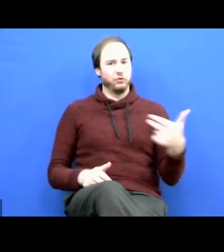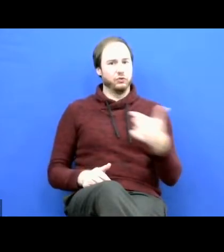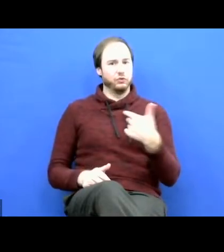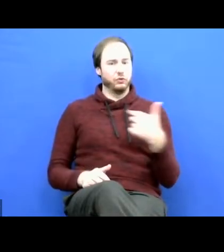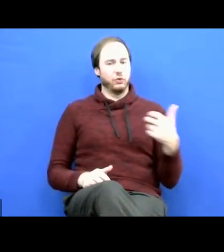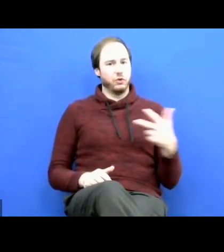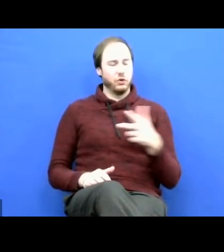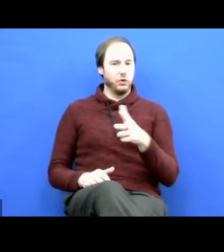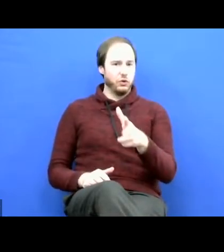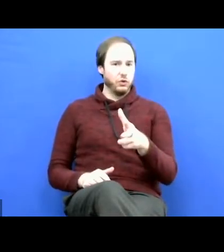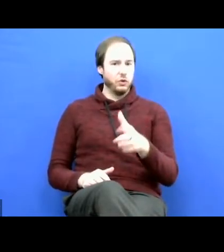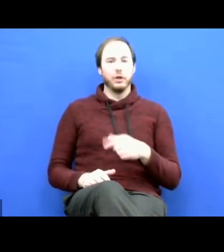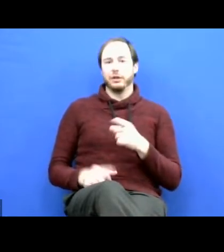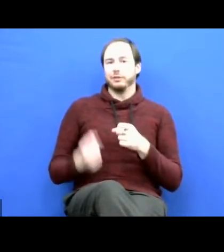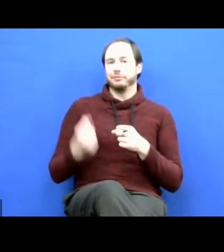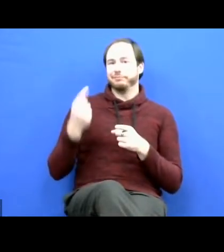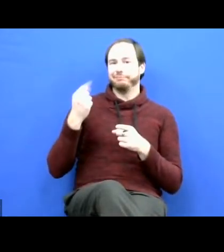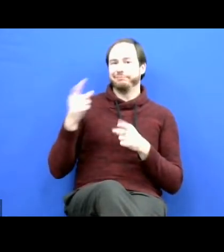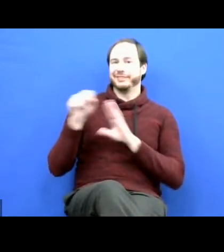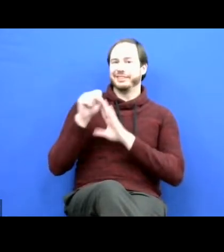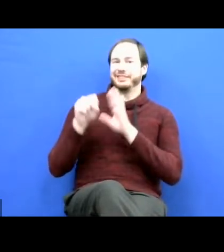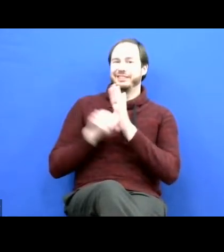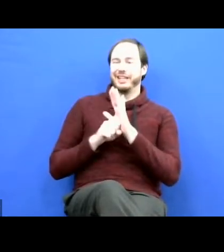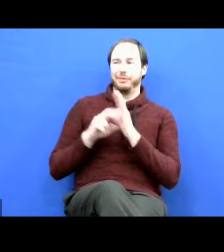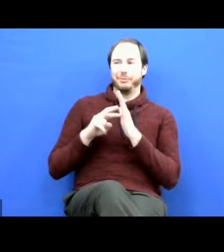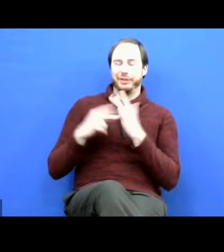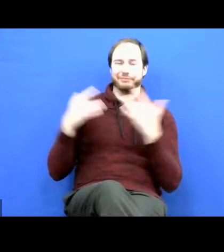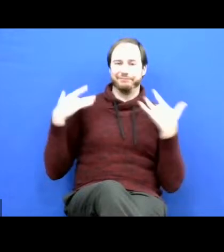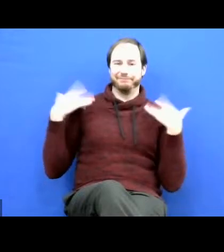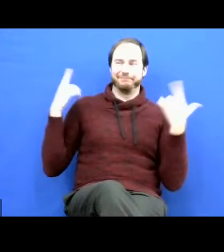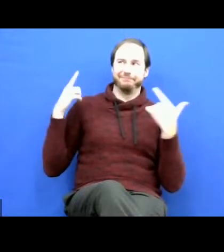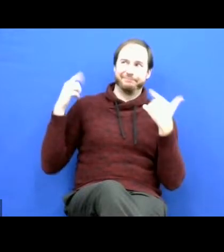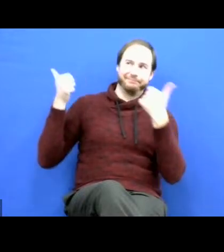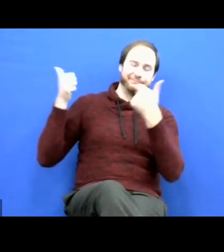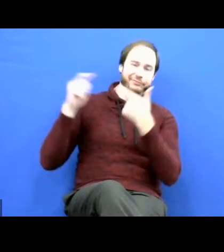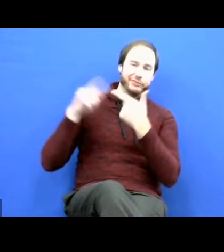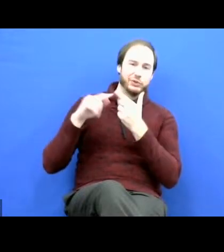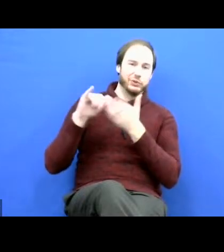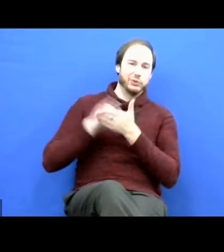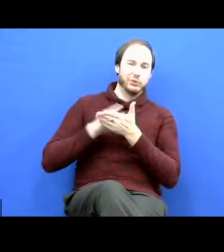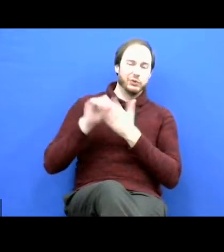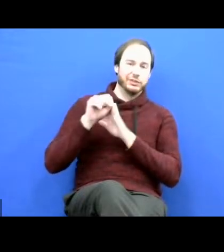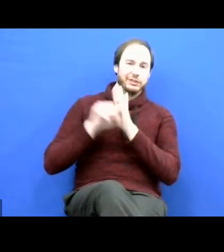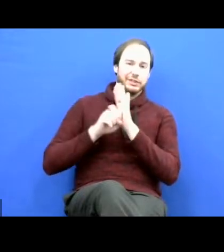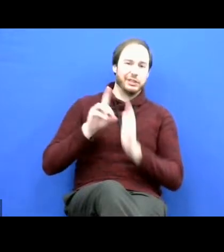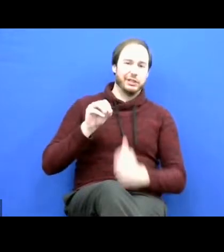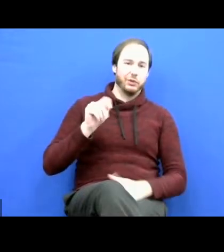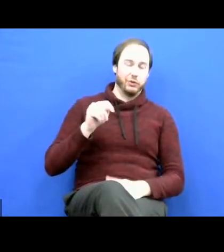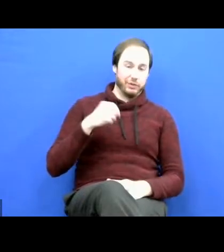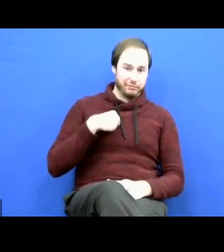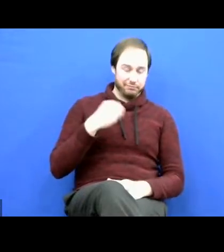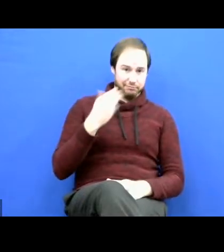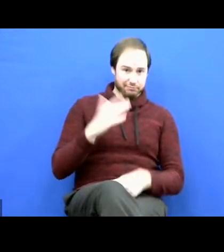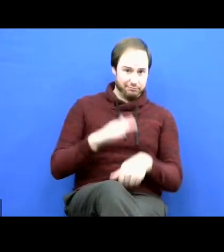so is that is a state route that is up to the New York State DOT. I can tell you from other projects, they